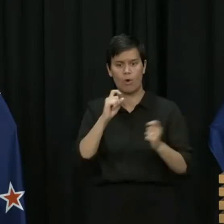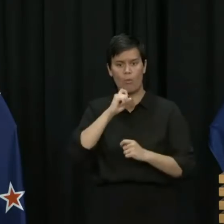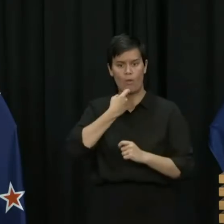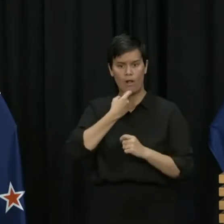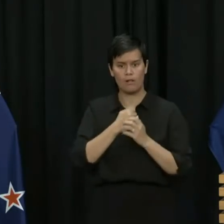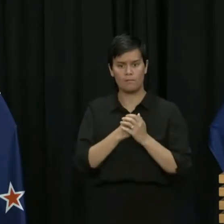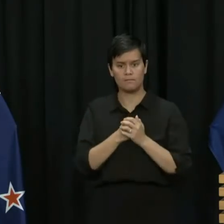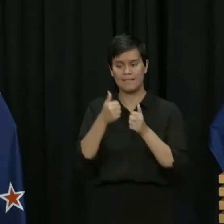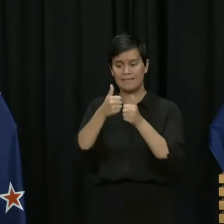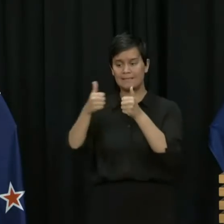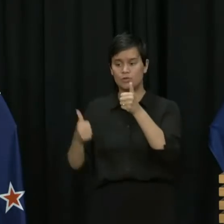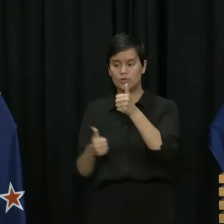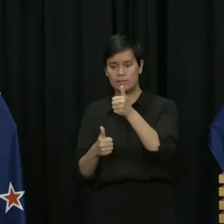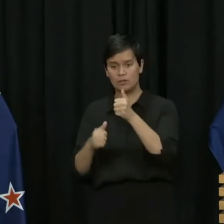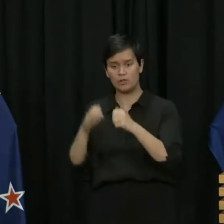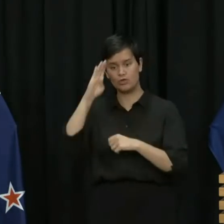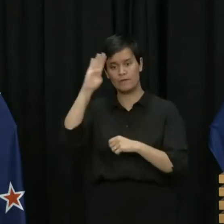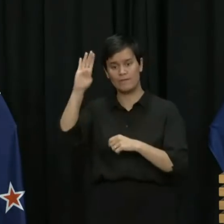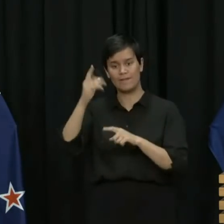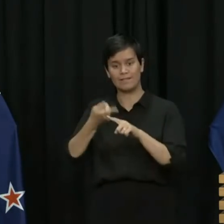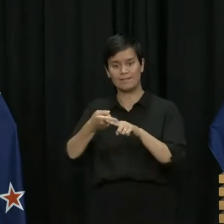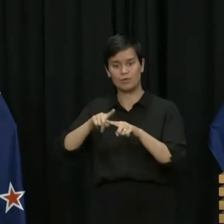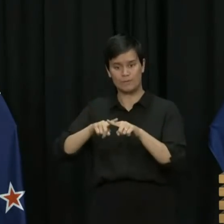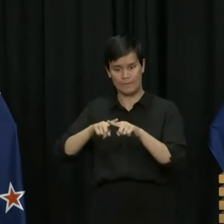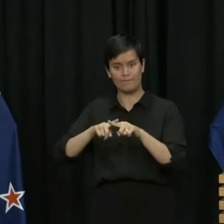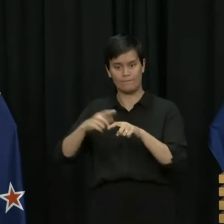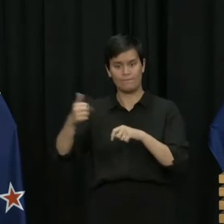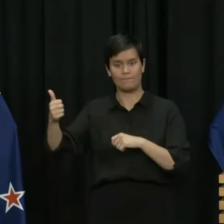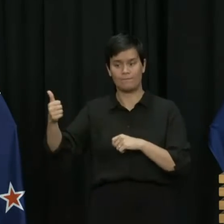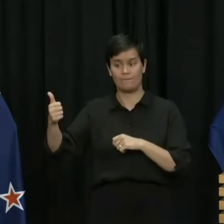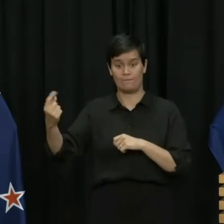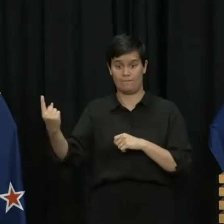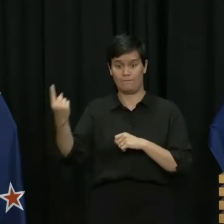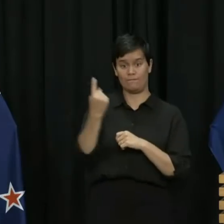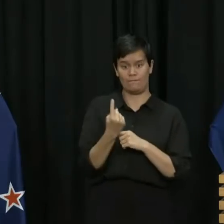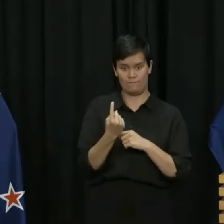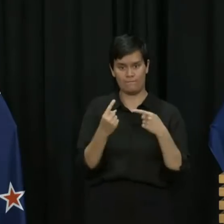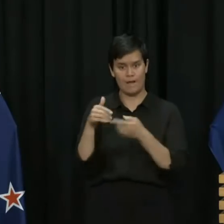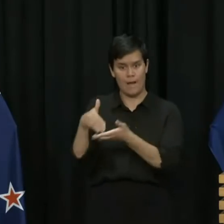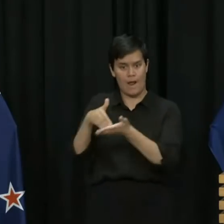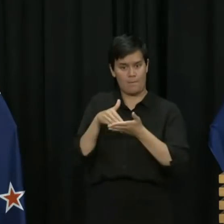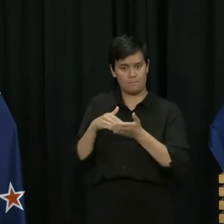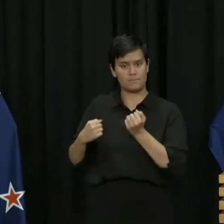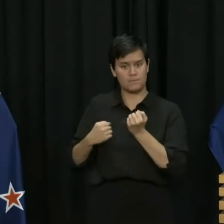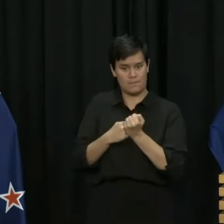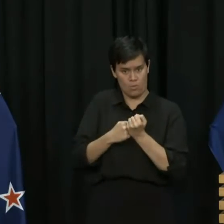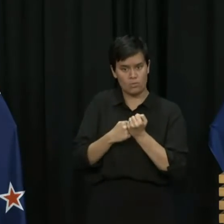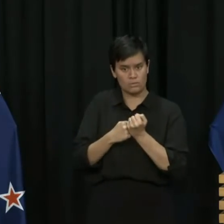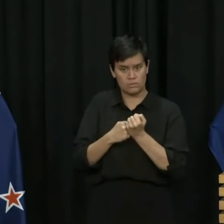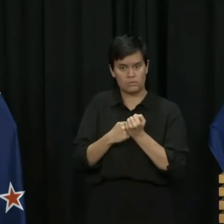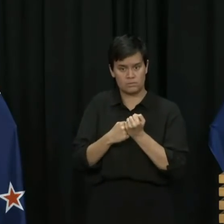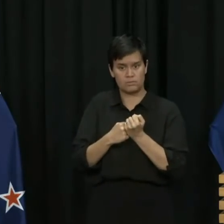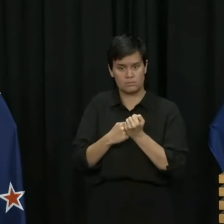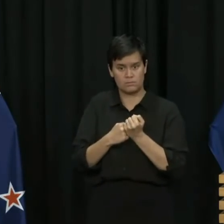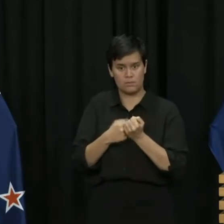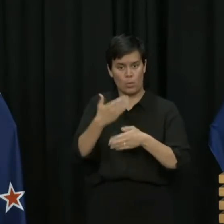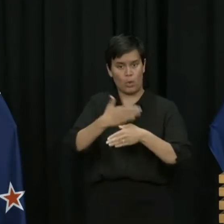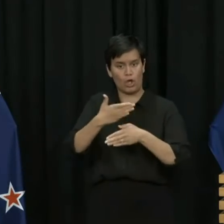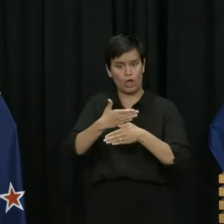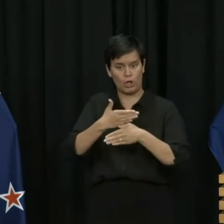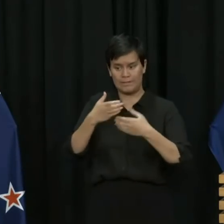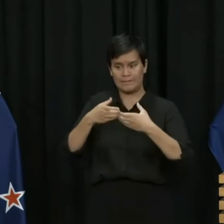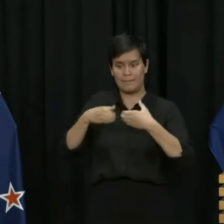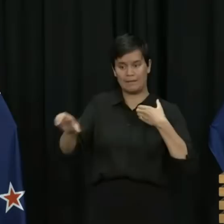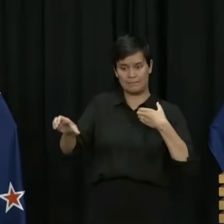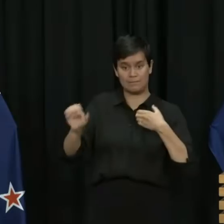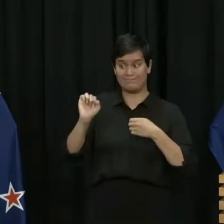Deputy Chief Executive that's responsible for both the response and the vaccine. We split our work today, so I've focused on